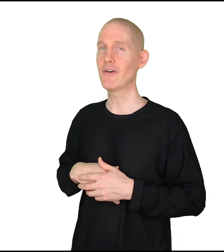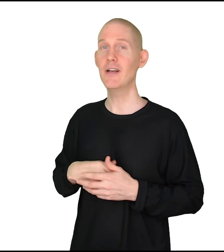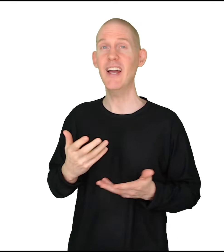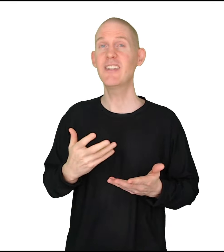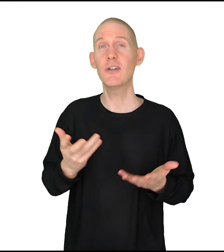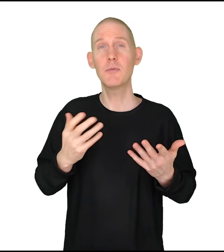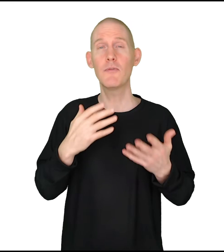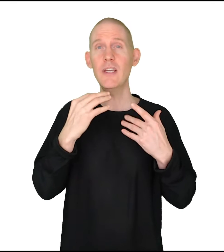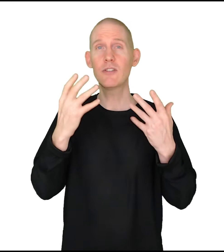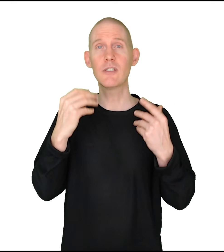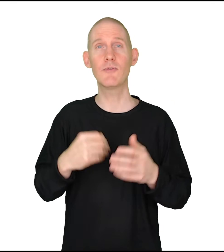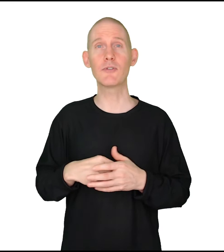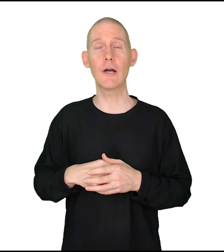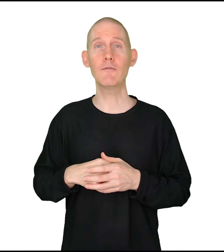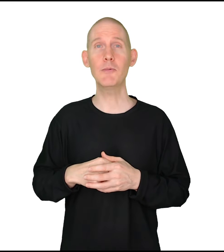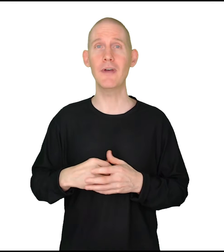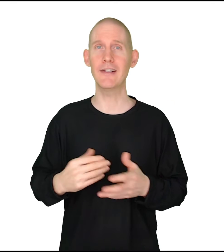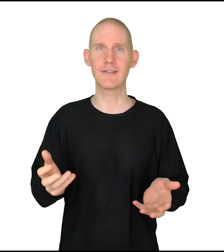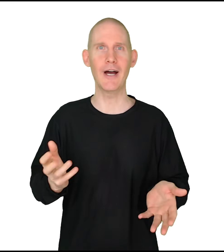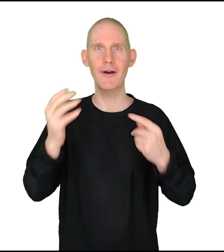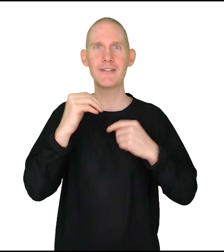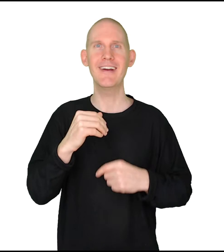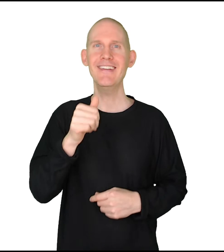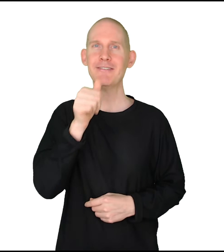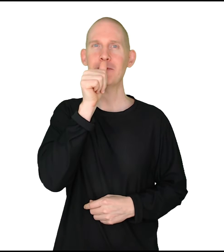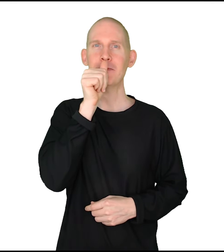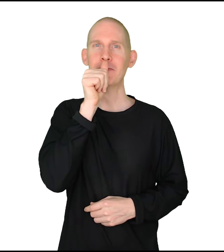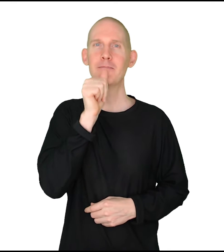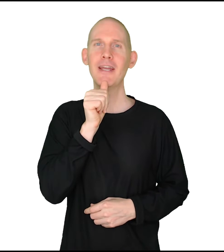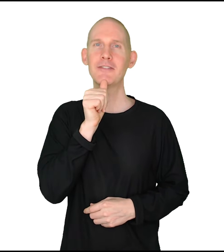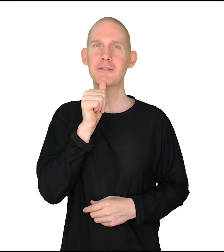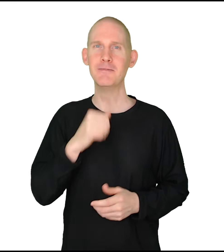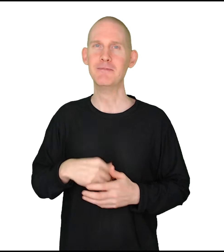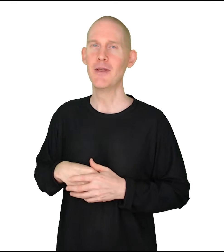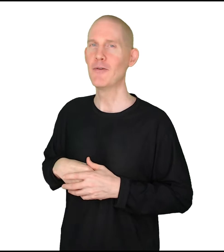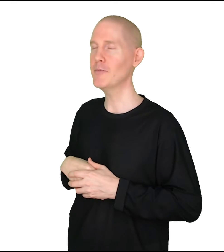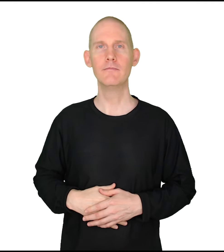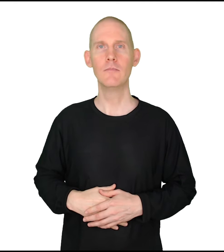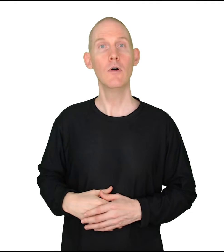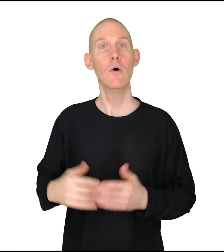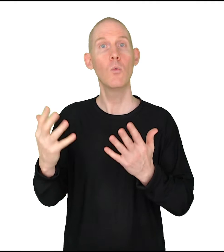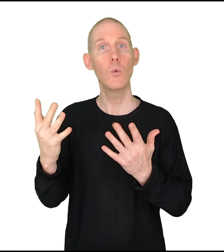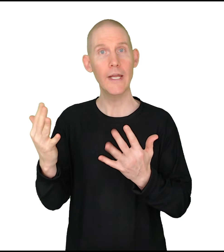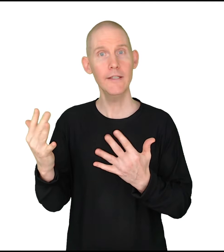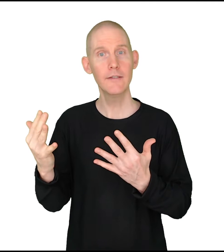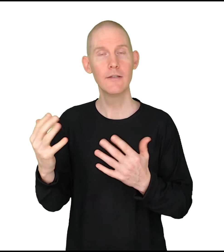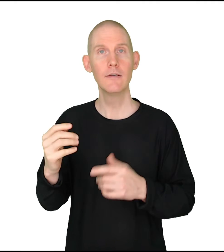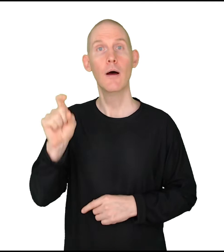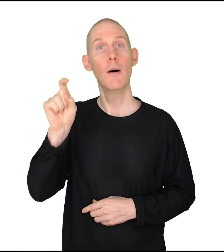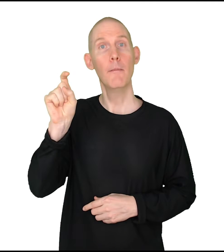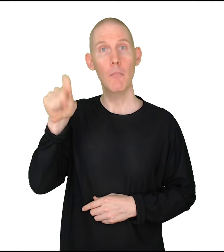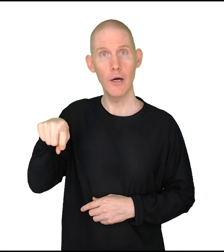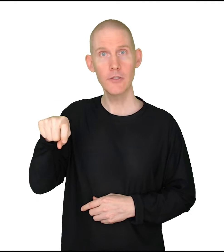other fingers like that. Okay, we're going to put it in front of our mouth. And the part right about here is touching the chin. We're going to start up a little